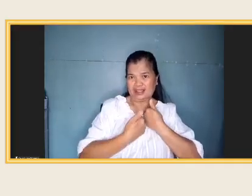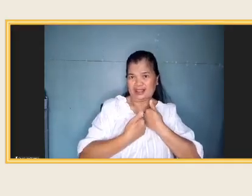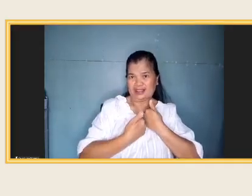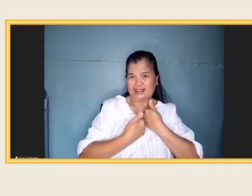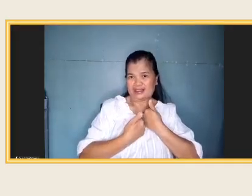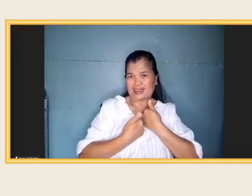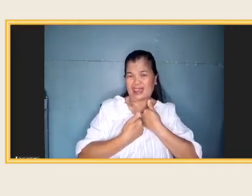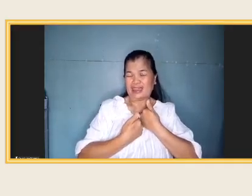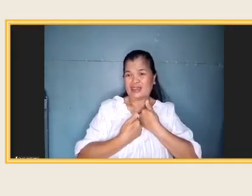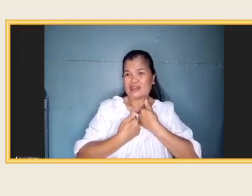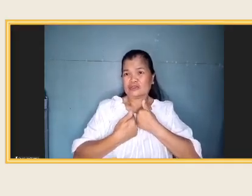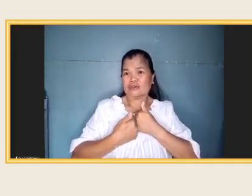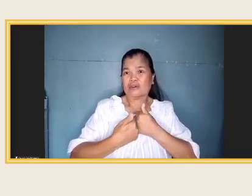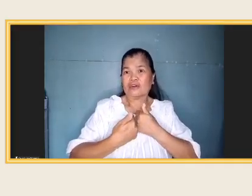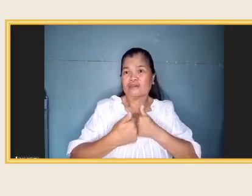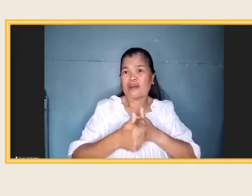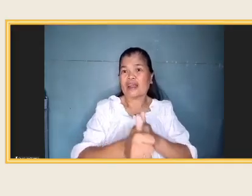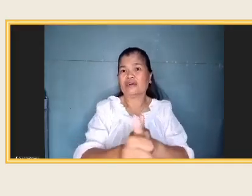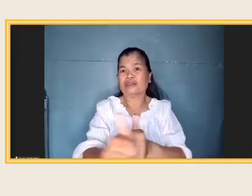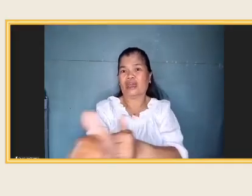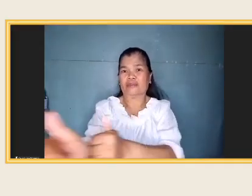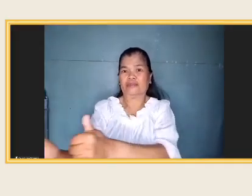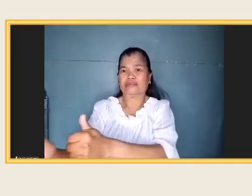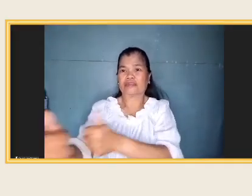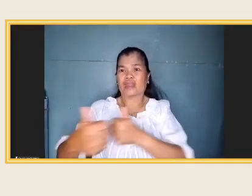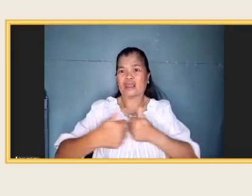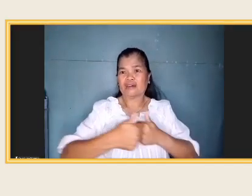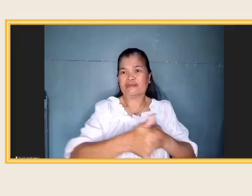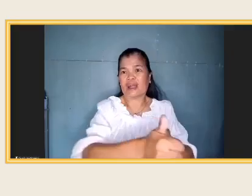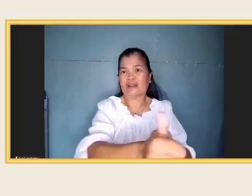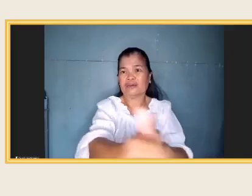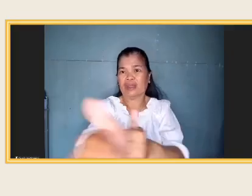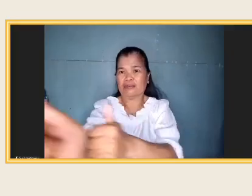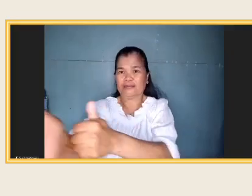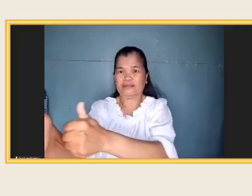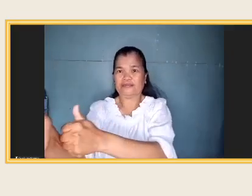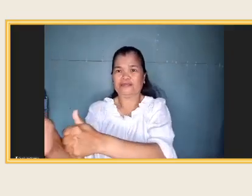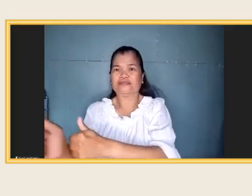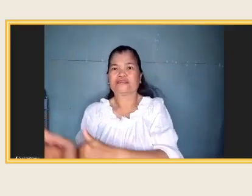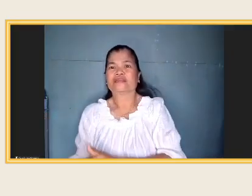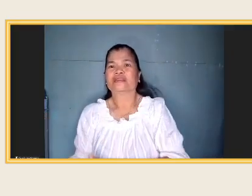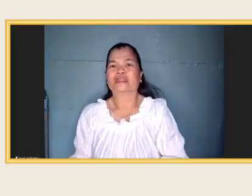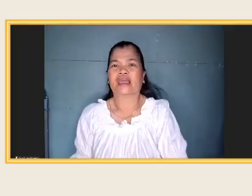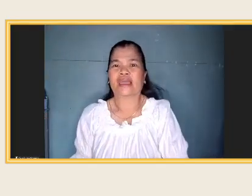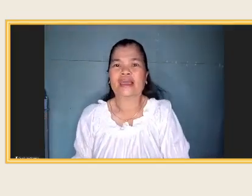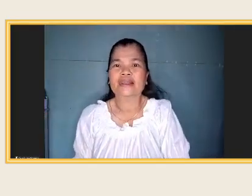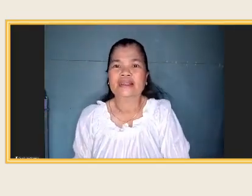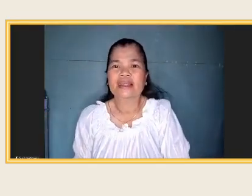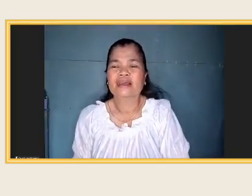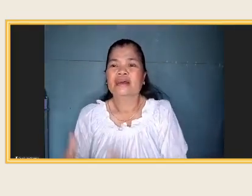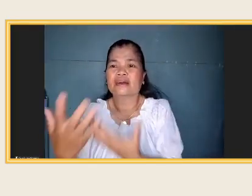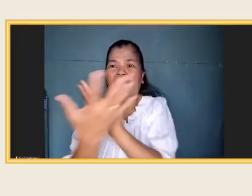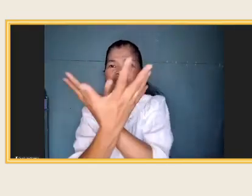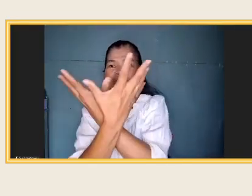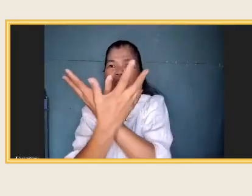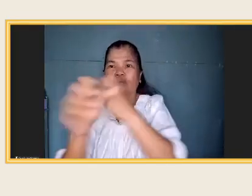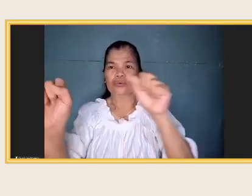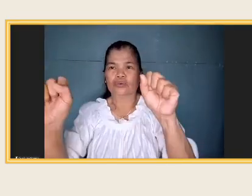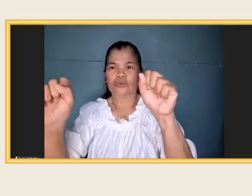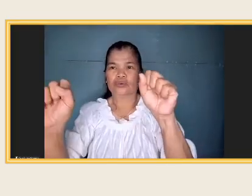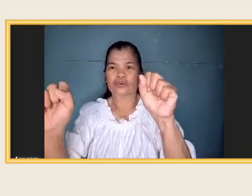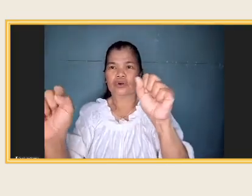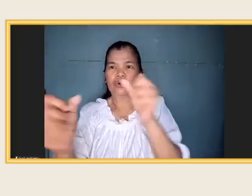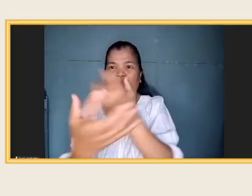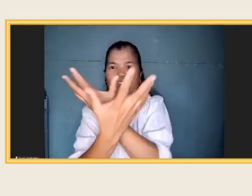me. Okay? So, follow them. Follow them. And